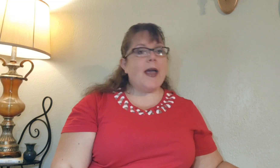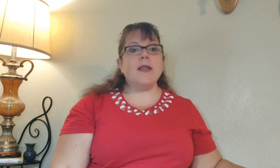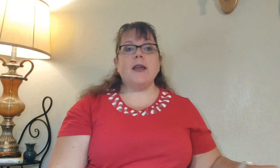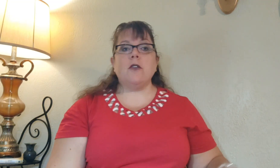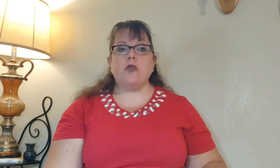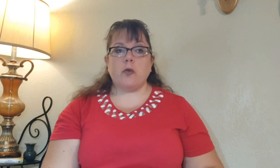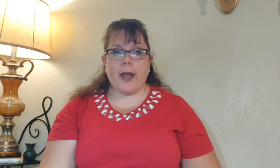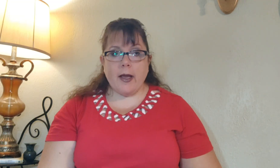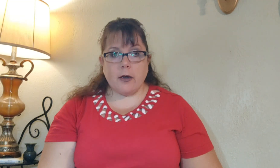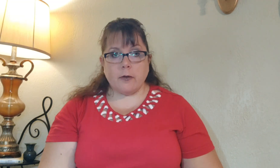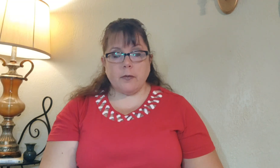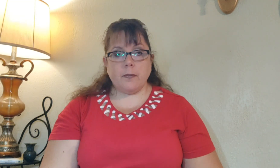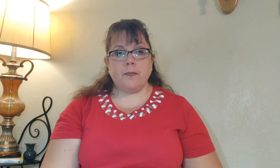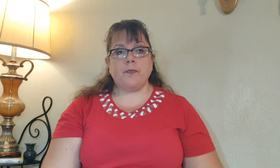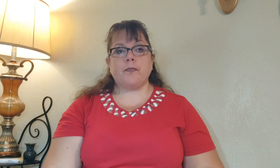And then drown,